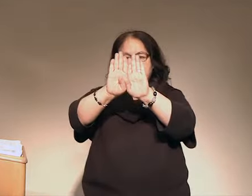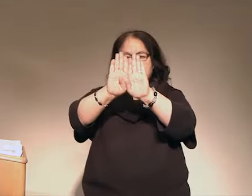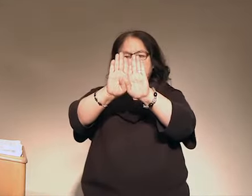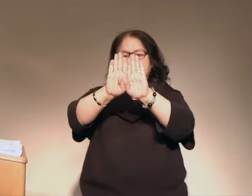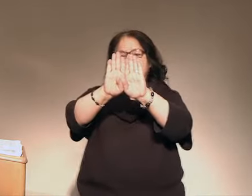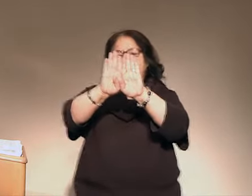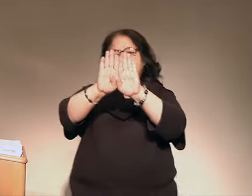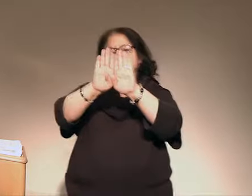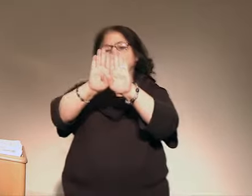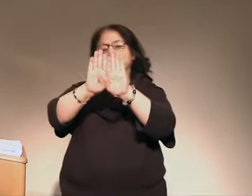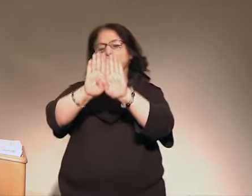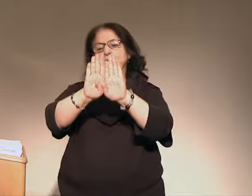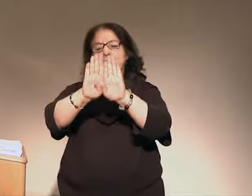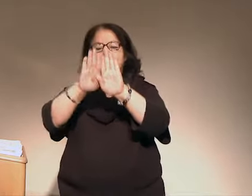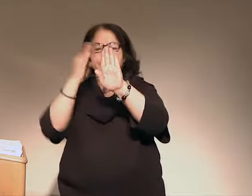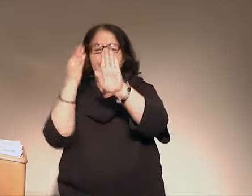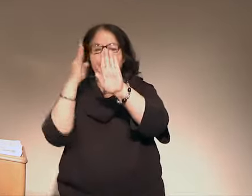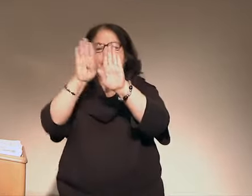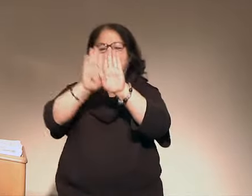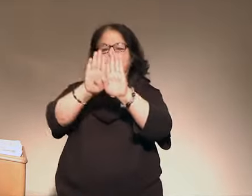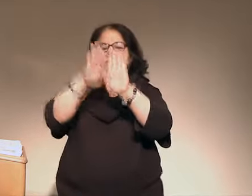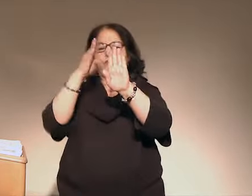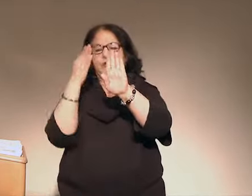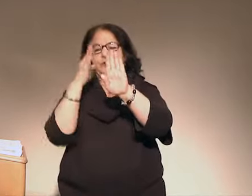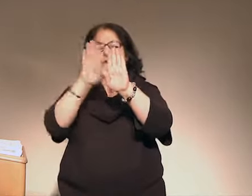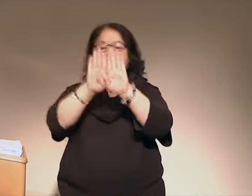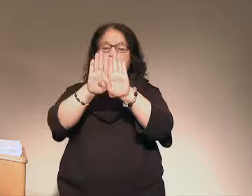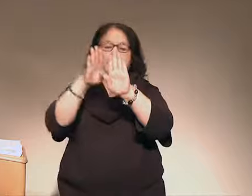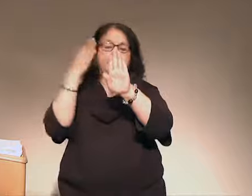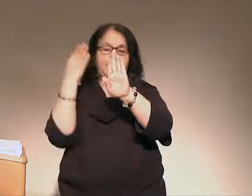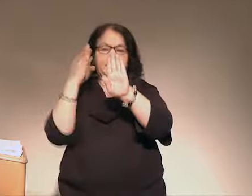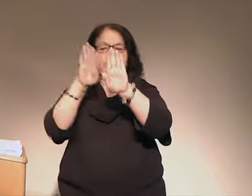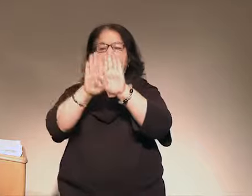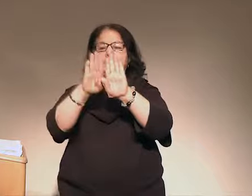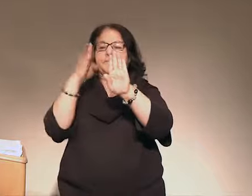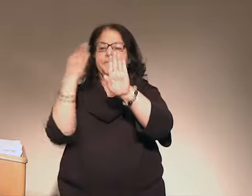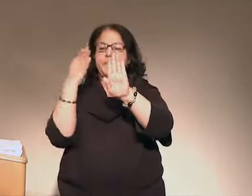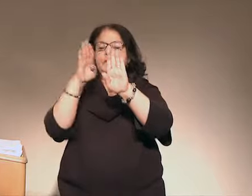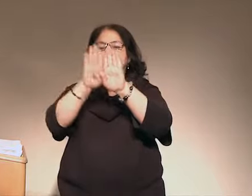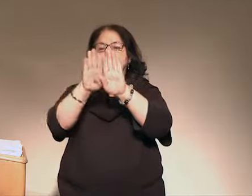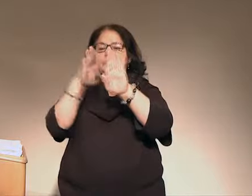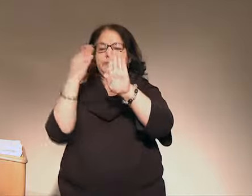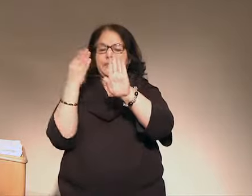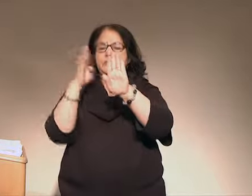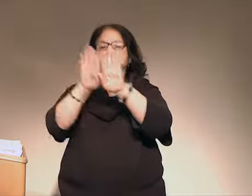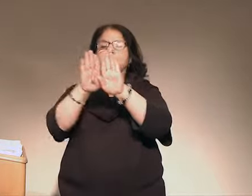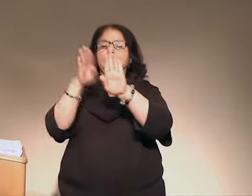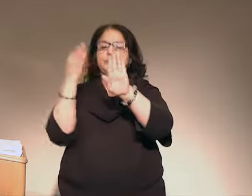outward. And so when you're swinging them back and forth, one of them from your dominant hand, this would be